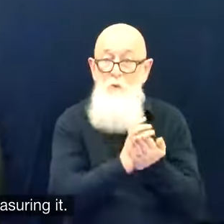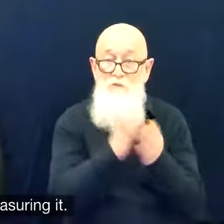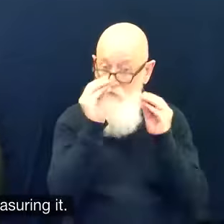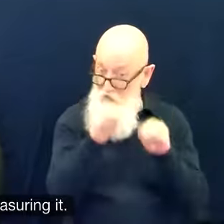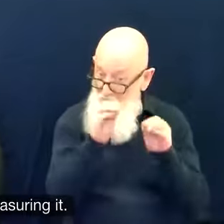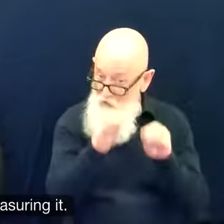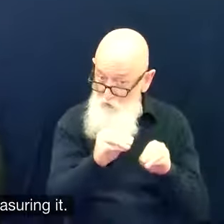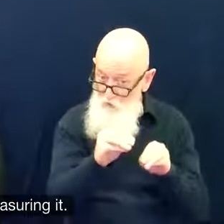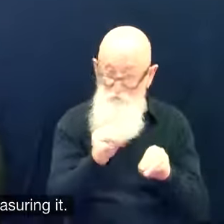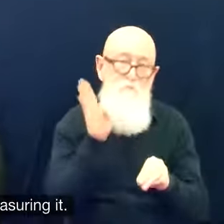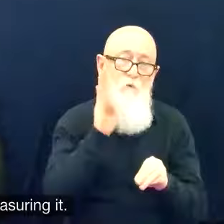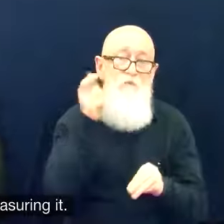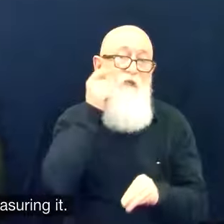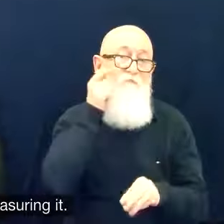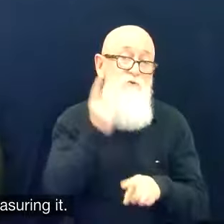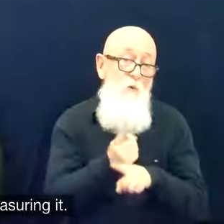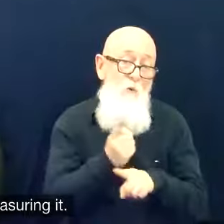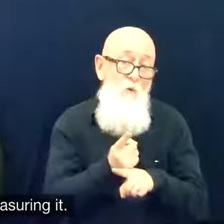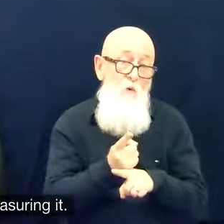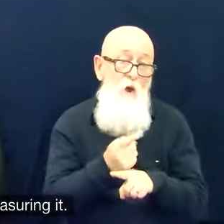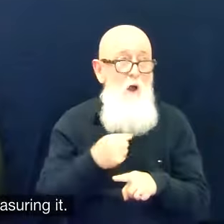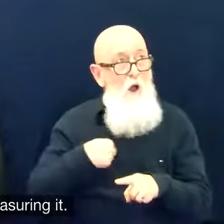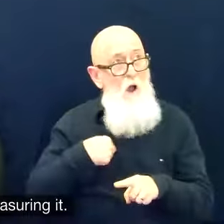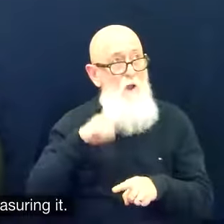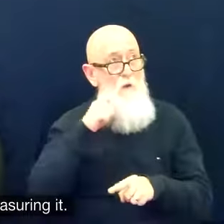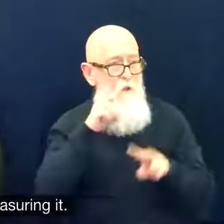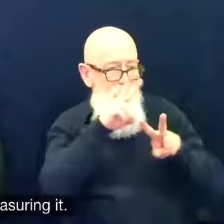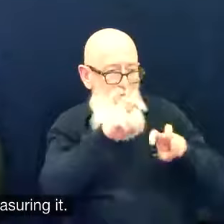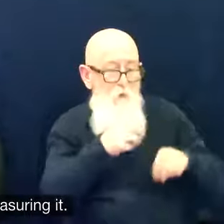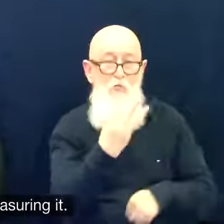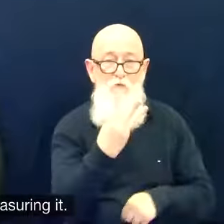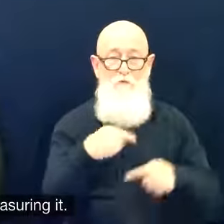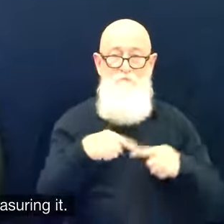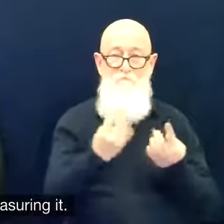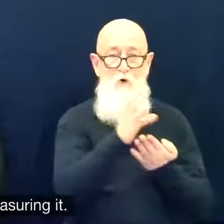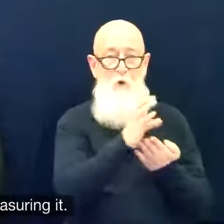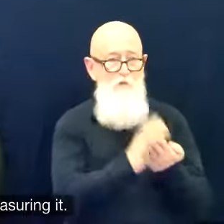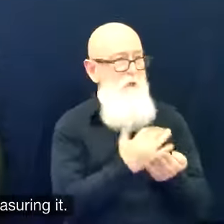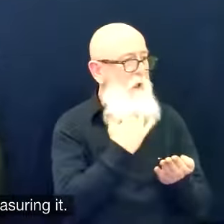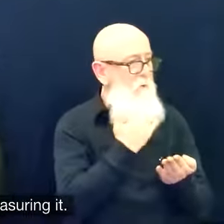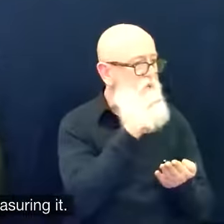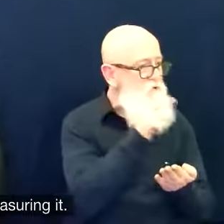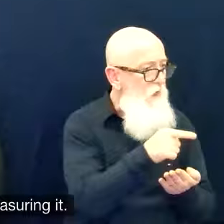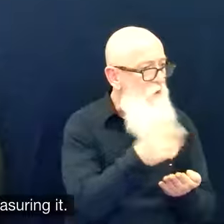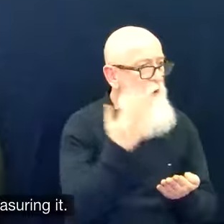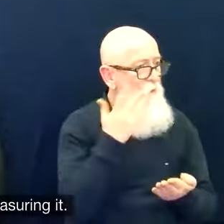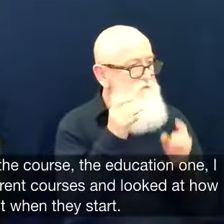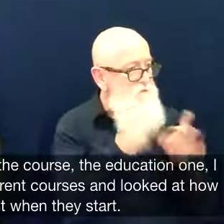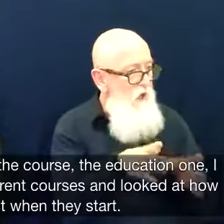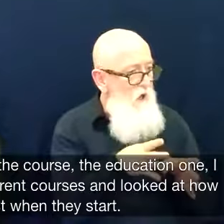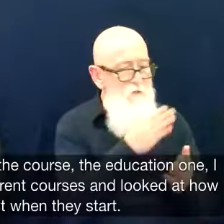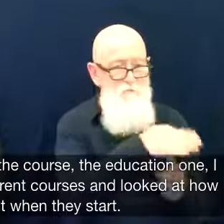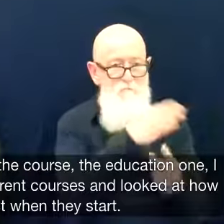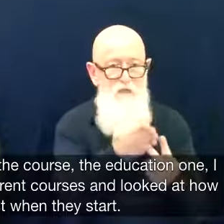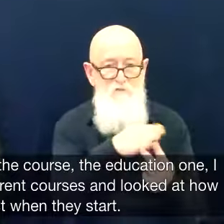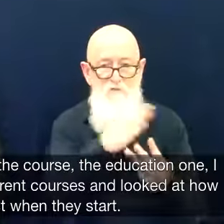I will have explored 3 different courses and looked at, you know, how much they cost when they start. Having things that you can measure,